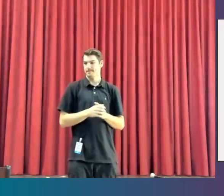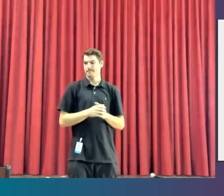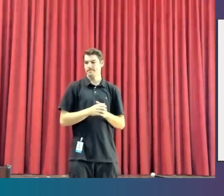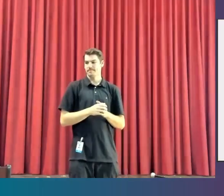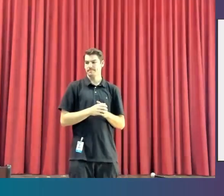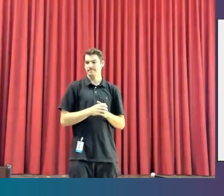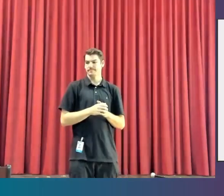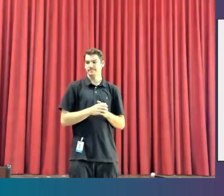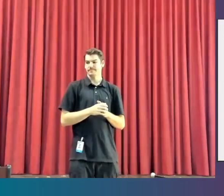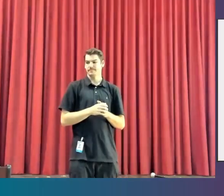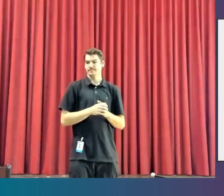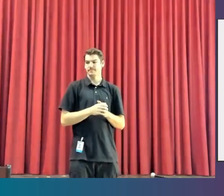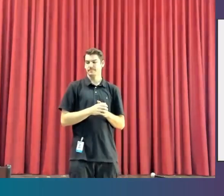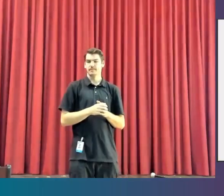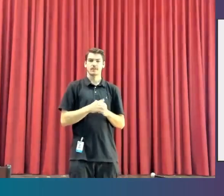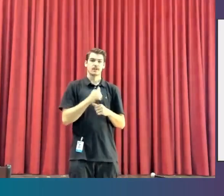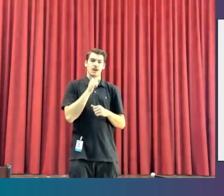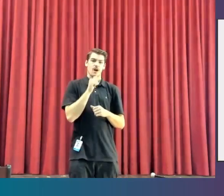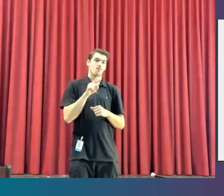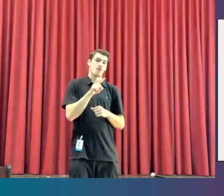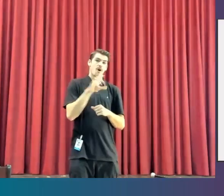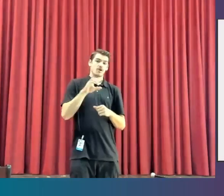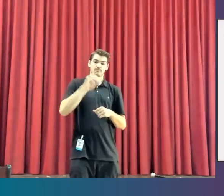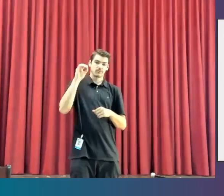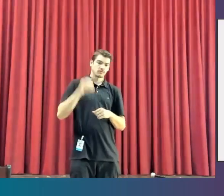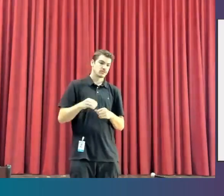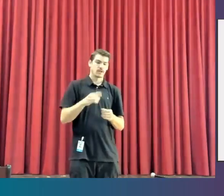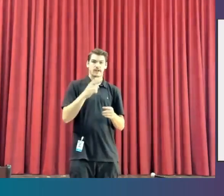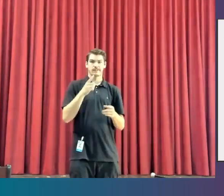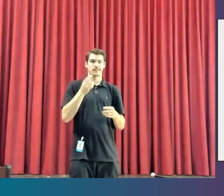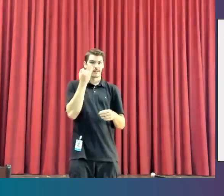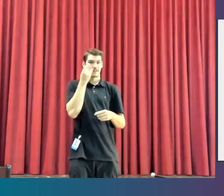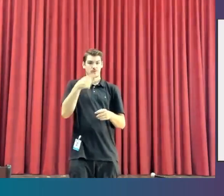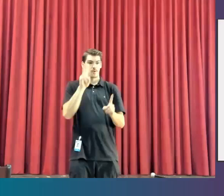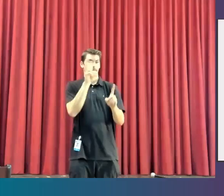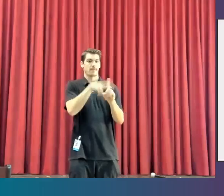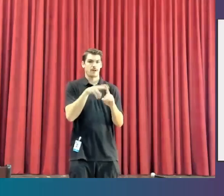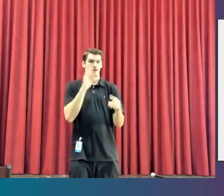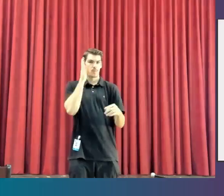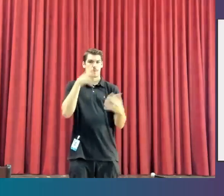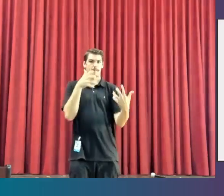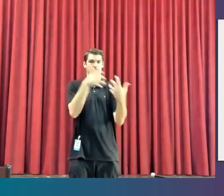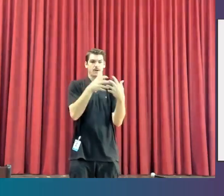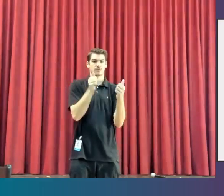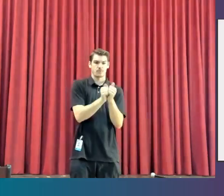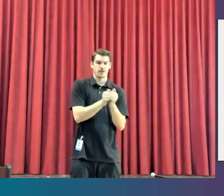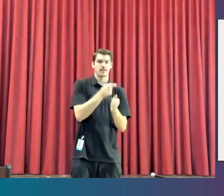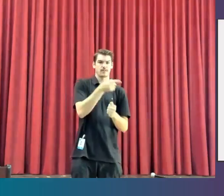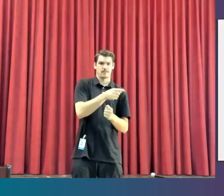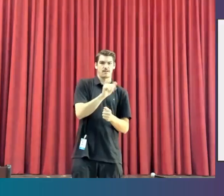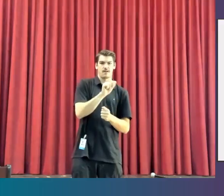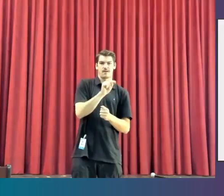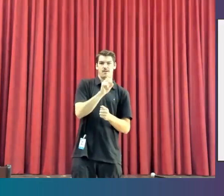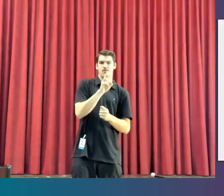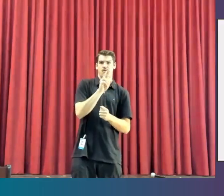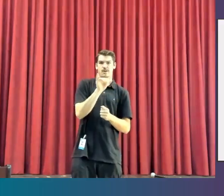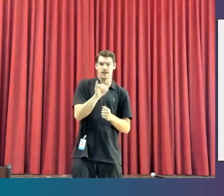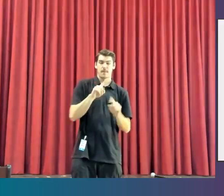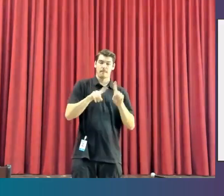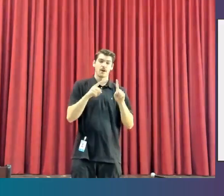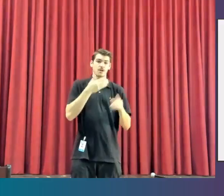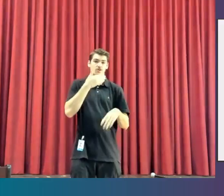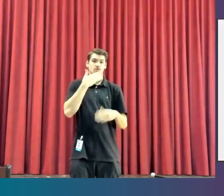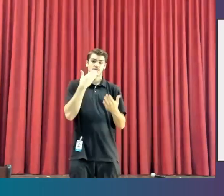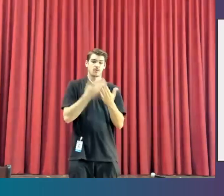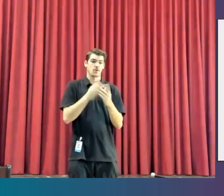It's not guaranteed that everyone who applies will be matched with an attorney, but it is really good to